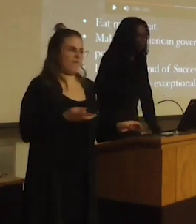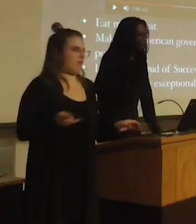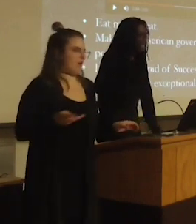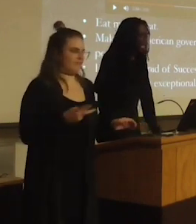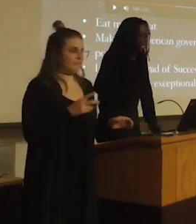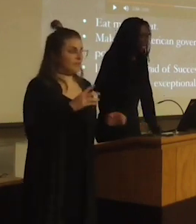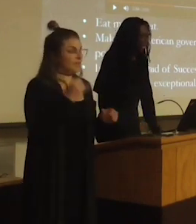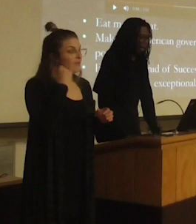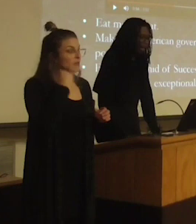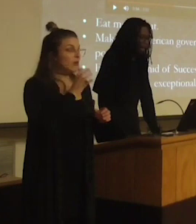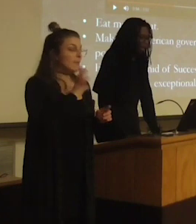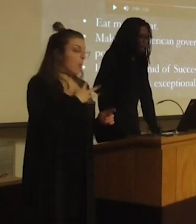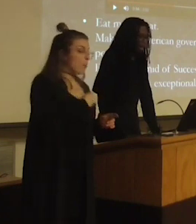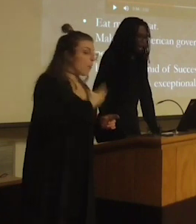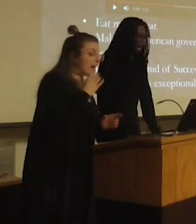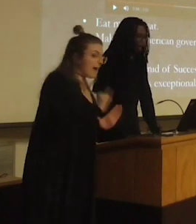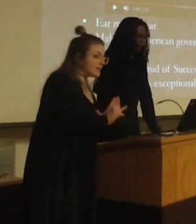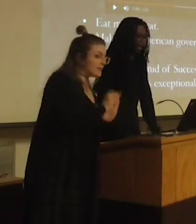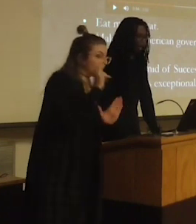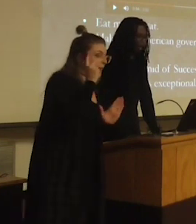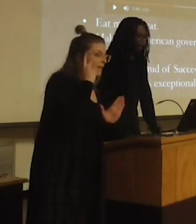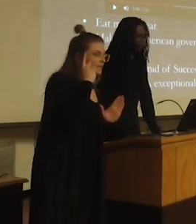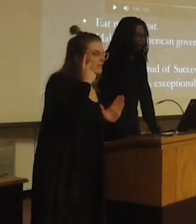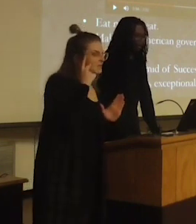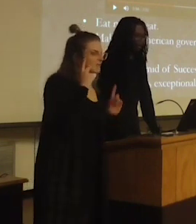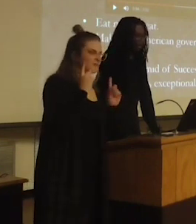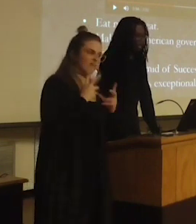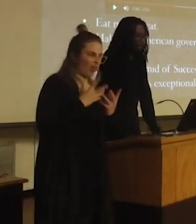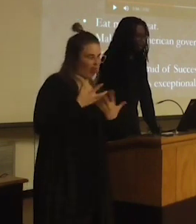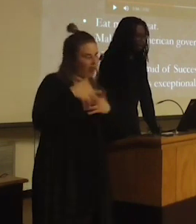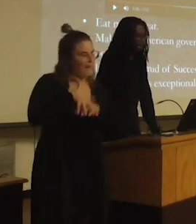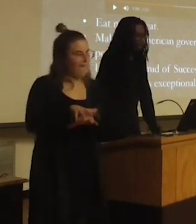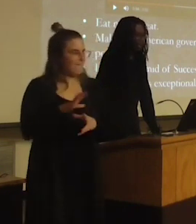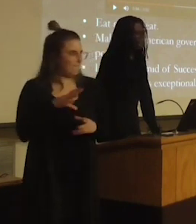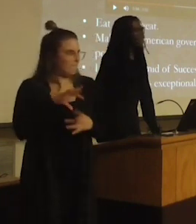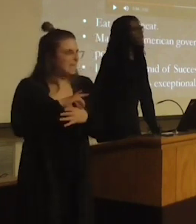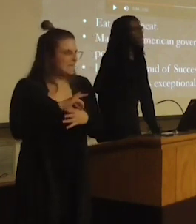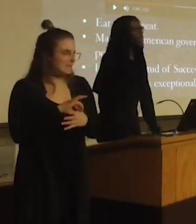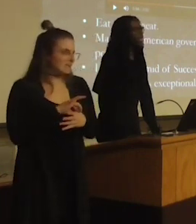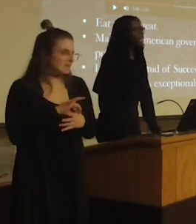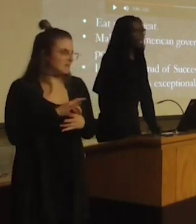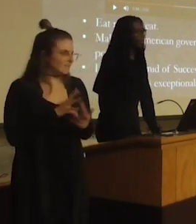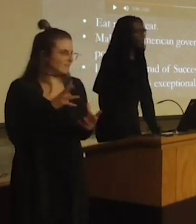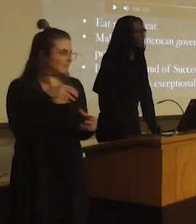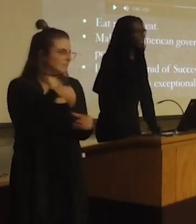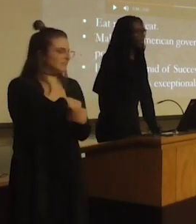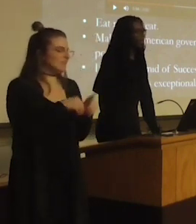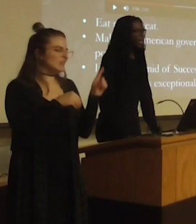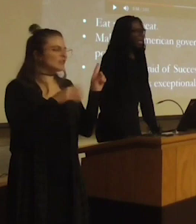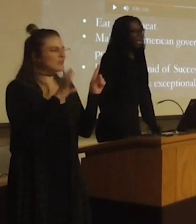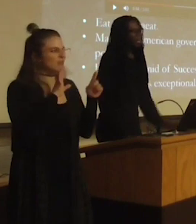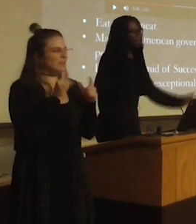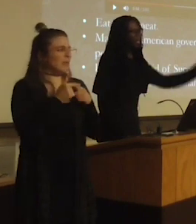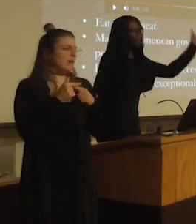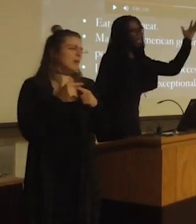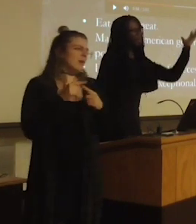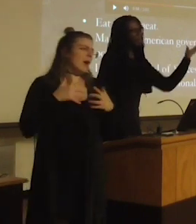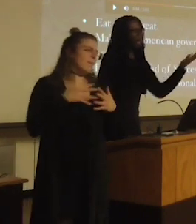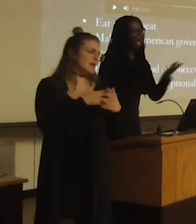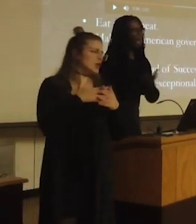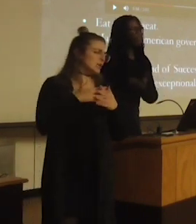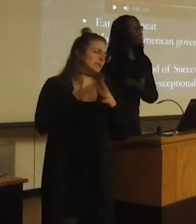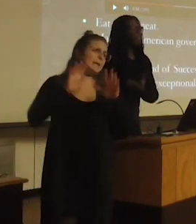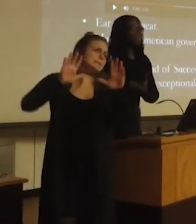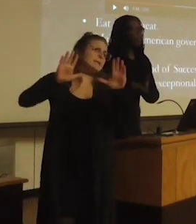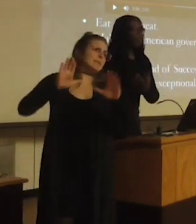talking about white identity politics. And then, of course, she finishes off by talking about America's exceptionalism. Eating meat